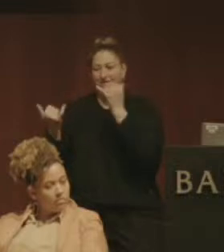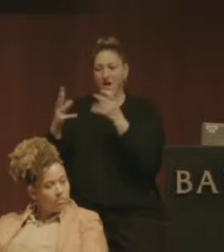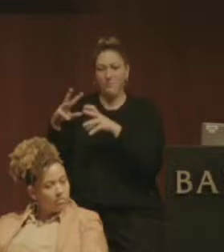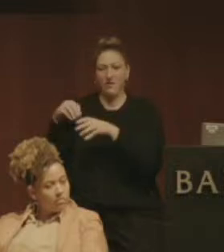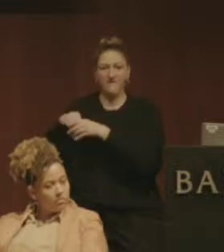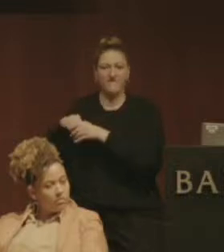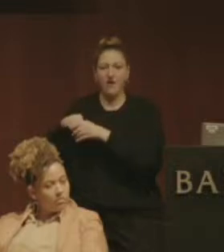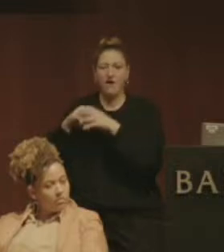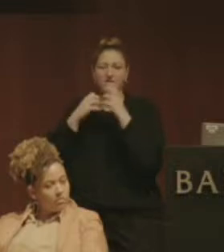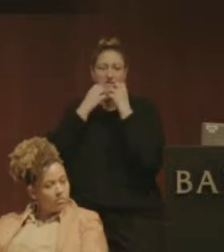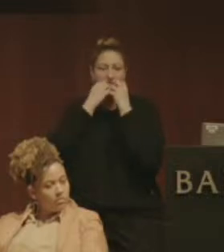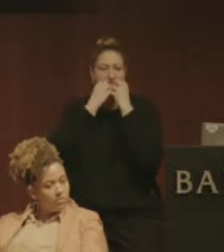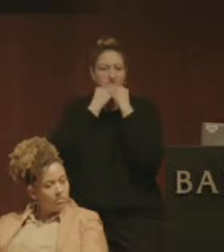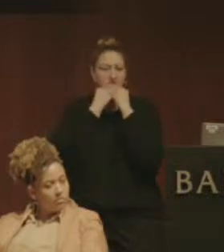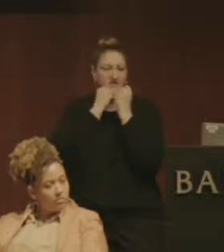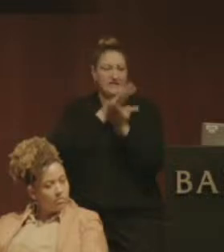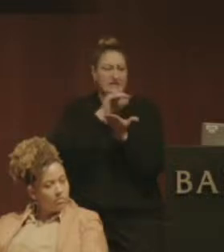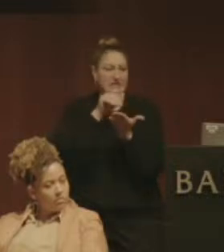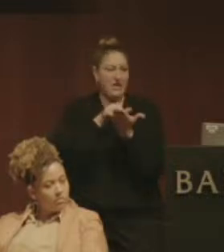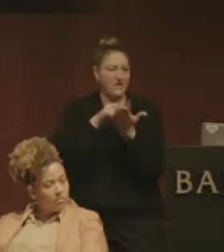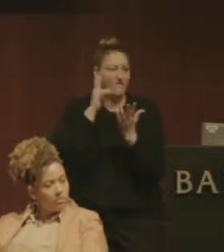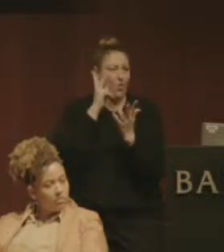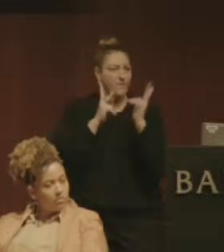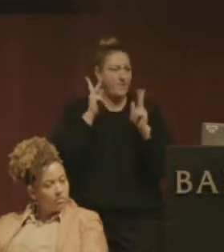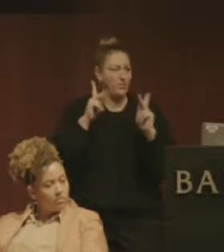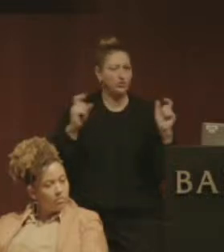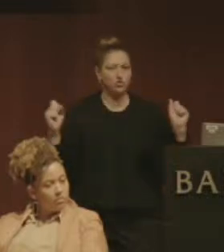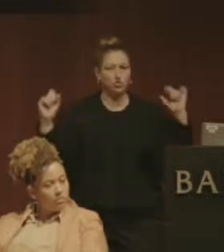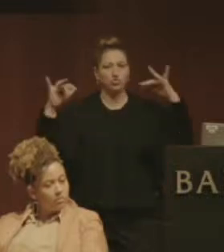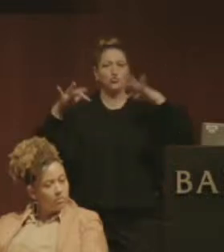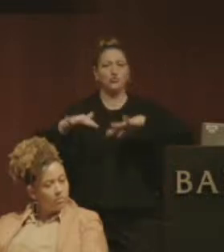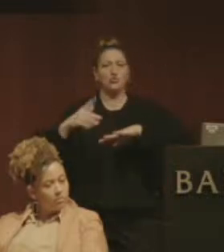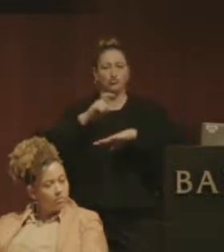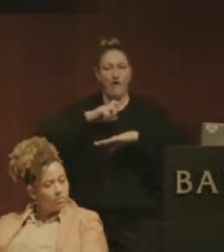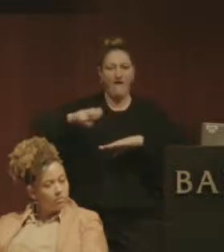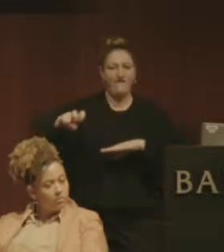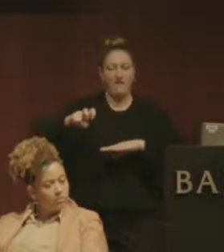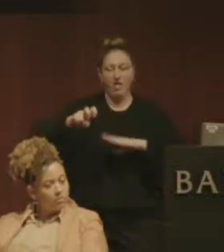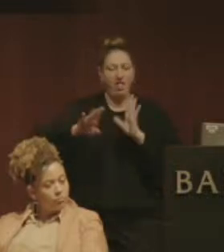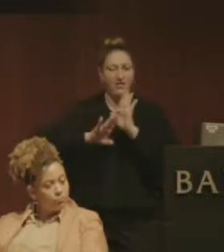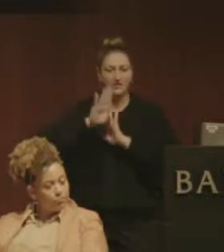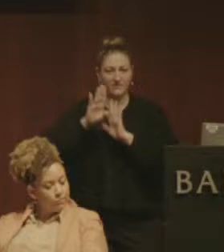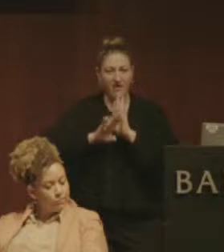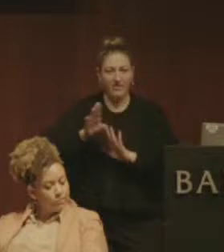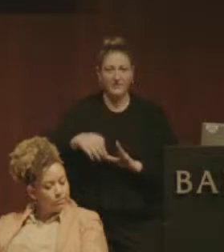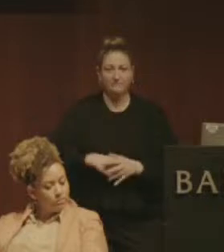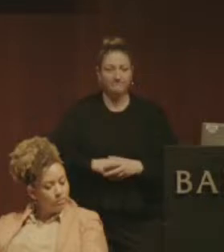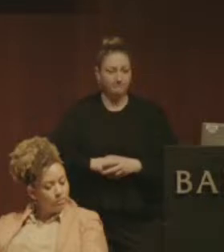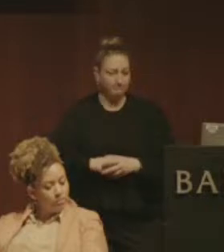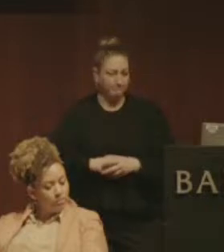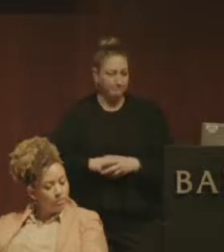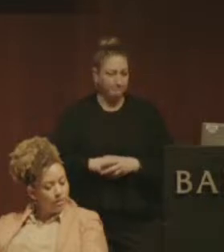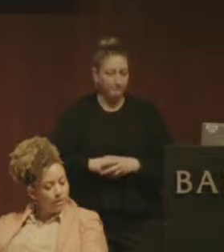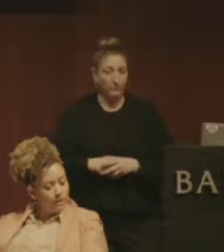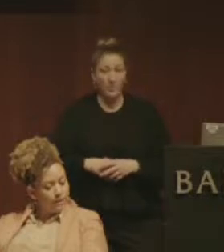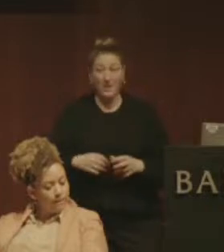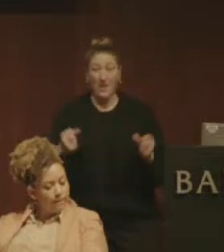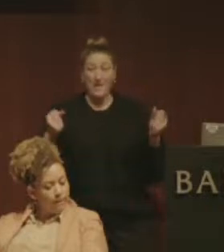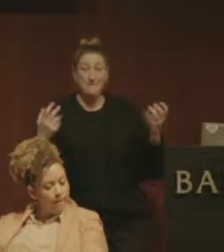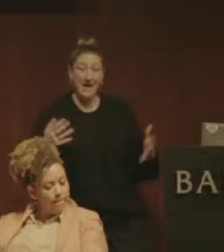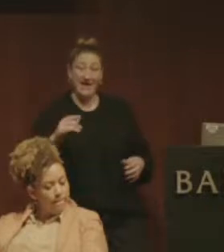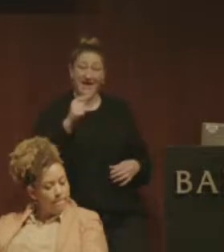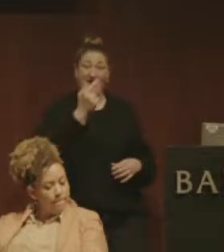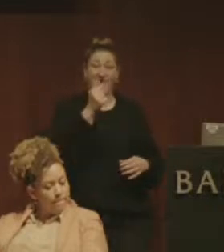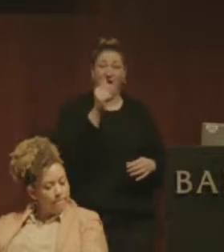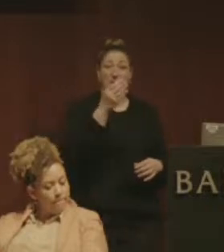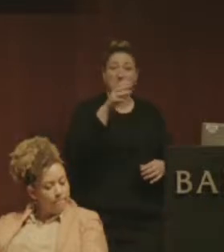of the coveted center for tourism and residential development. I'm particularly interested in how Gamboa activists, facing the threat